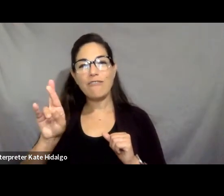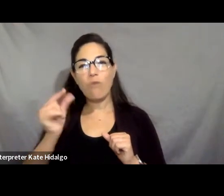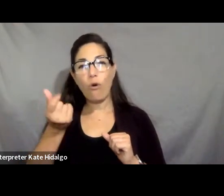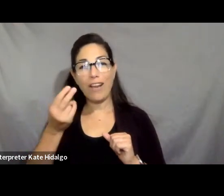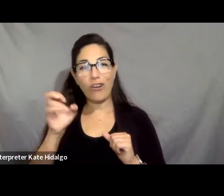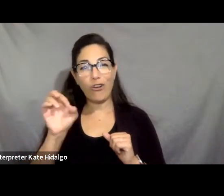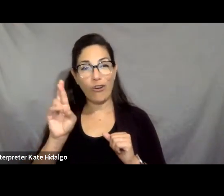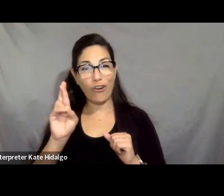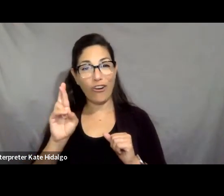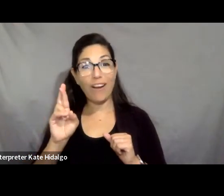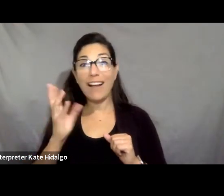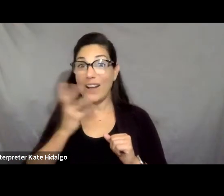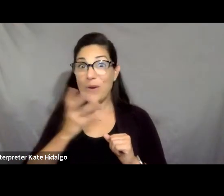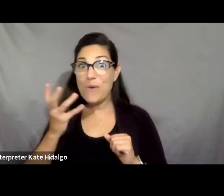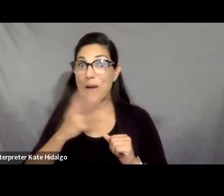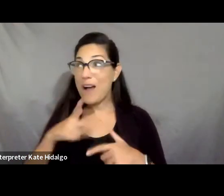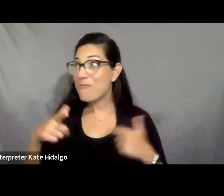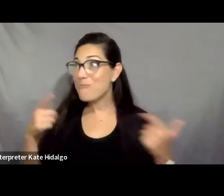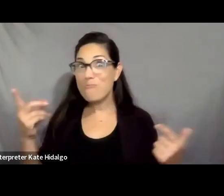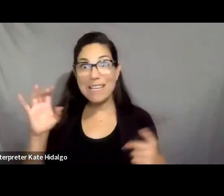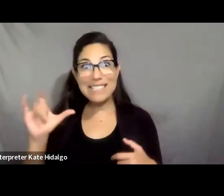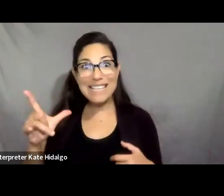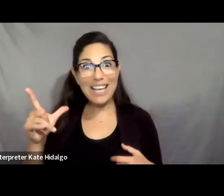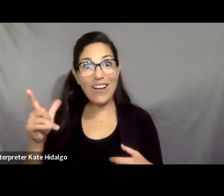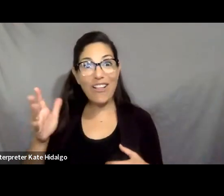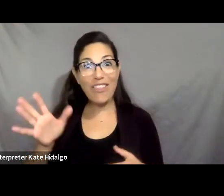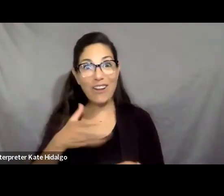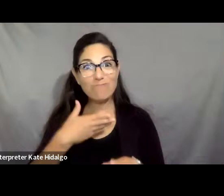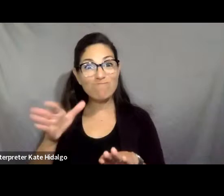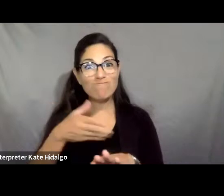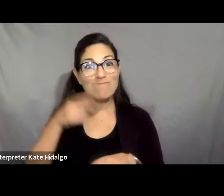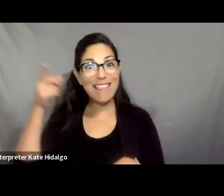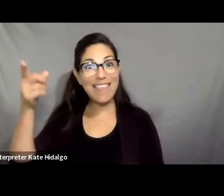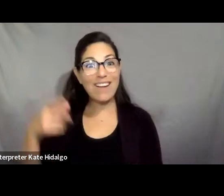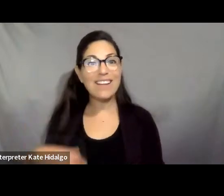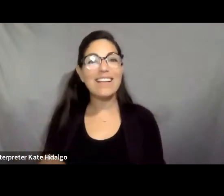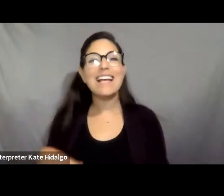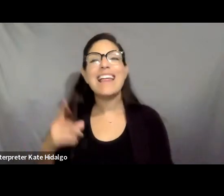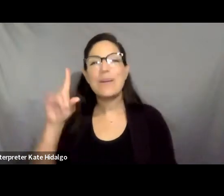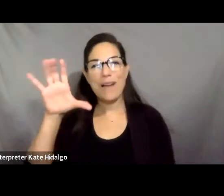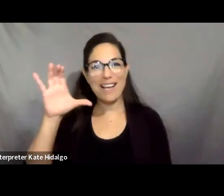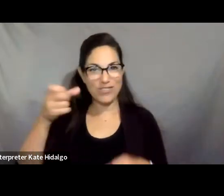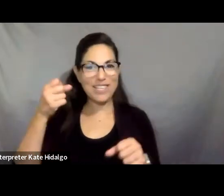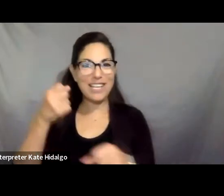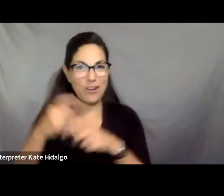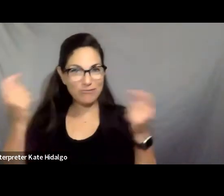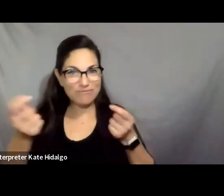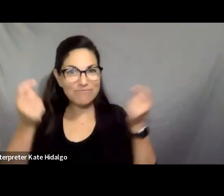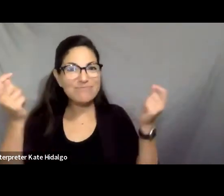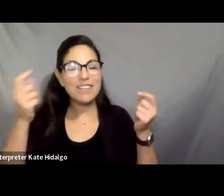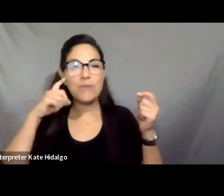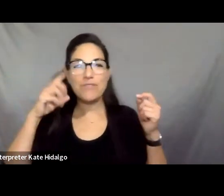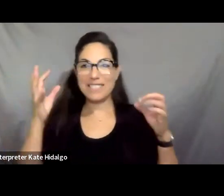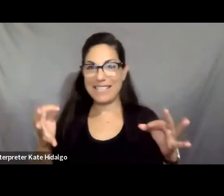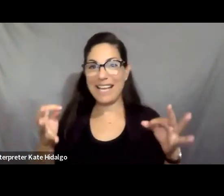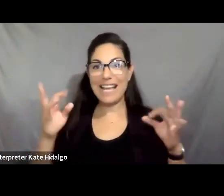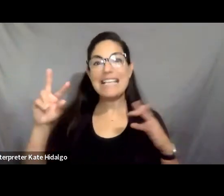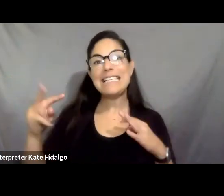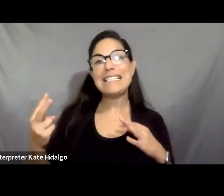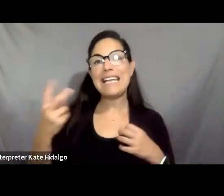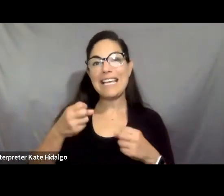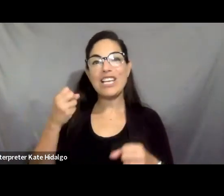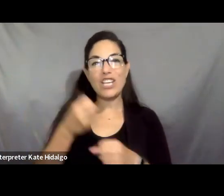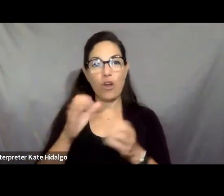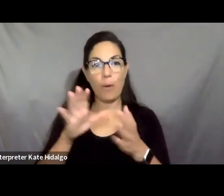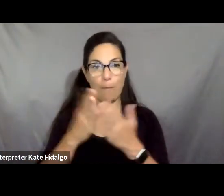Wow. That's a big deal. Jealous. And then we have the centennial, and this year we decided to do a second yearbook, one